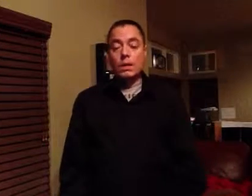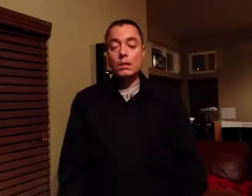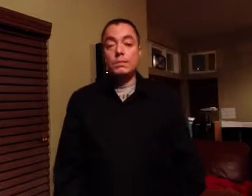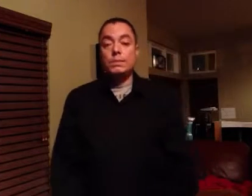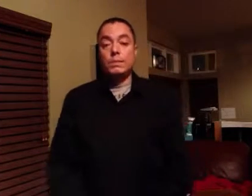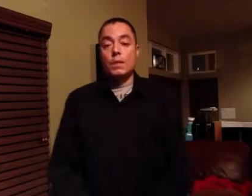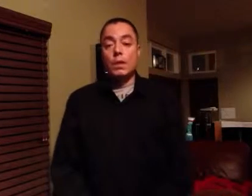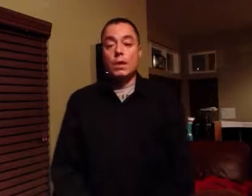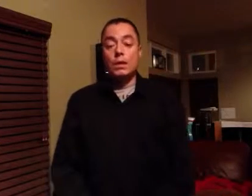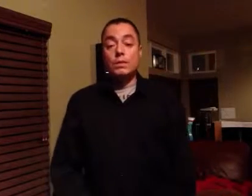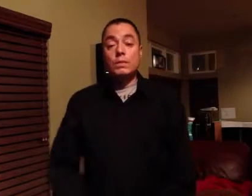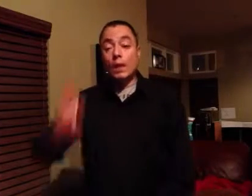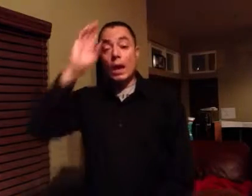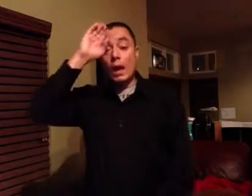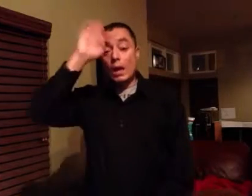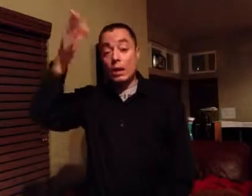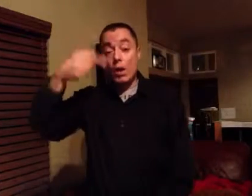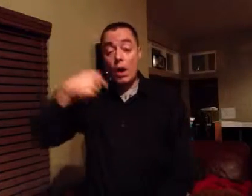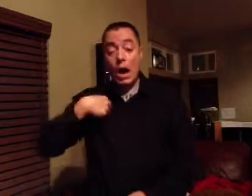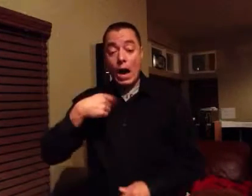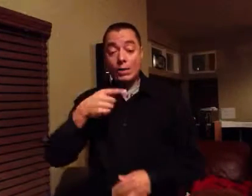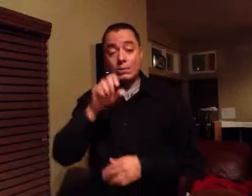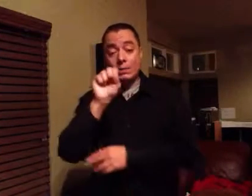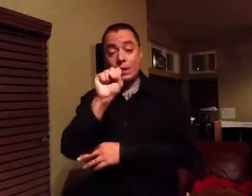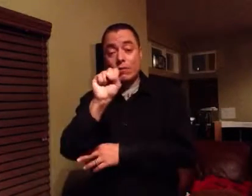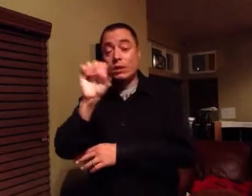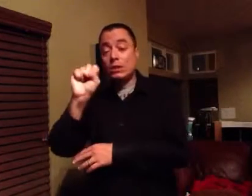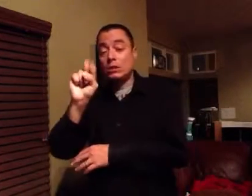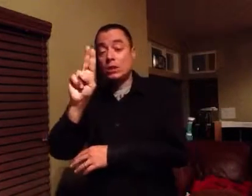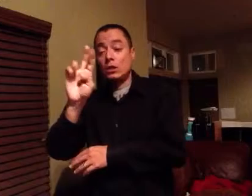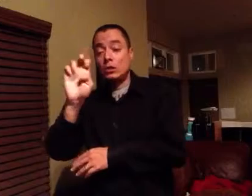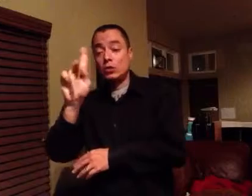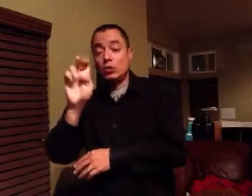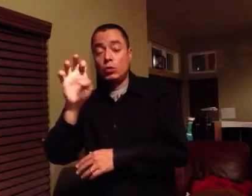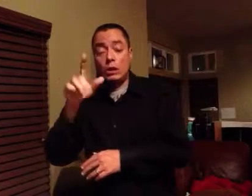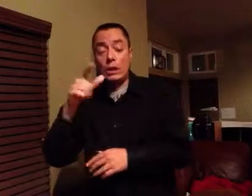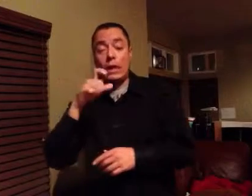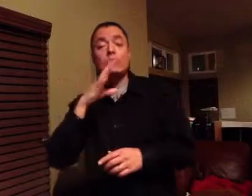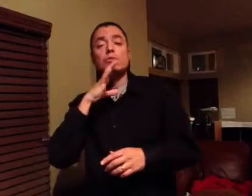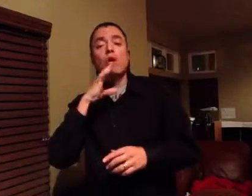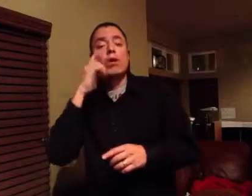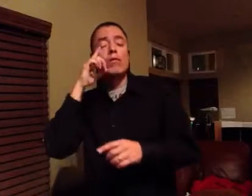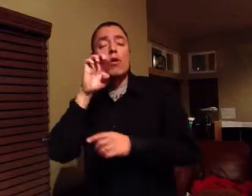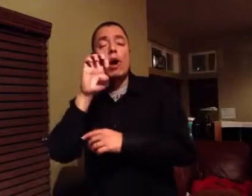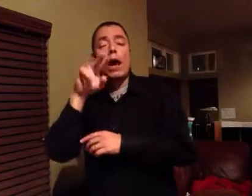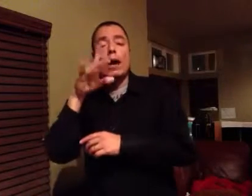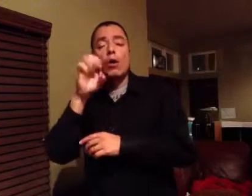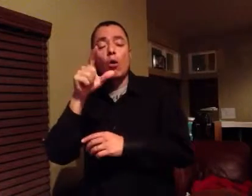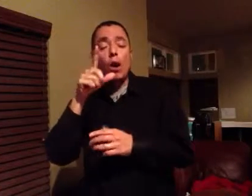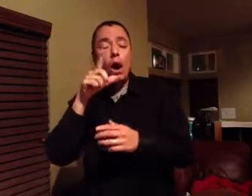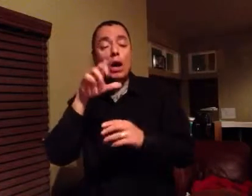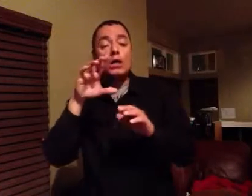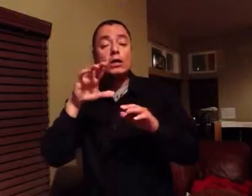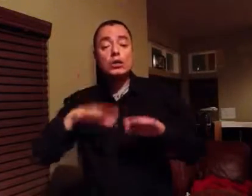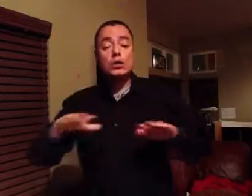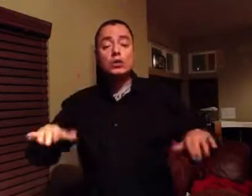Hello, I'm Severn Suzuki speaking for ECHO, the Environmental Children's Organization. We're a group of 12 and 13 year